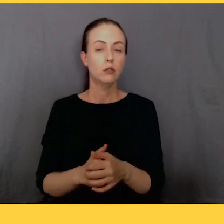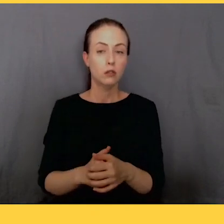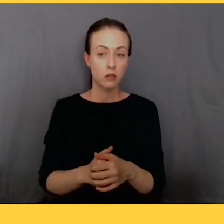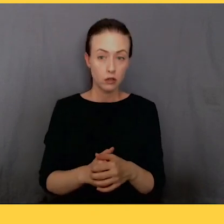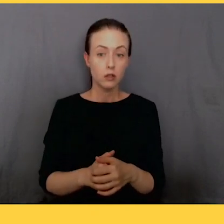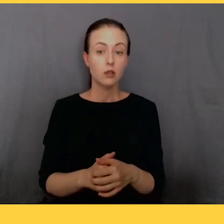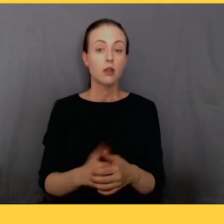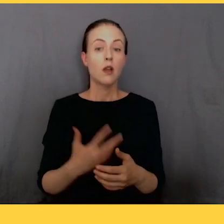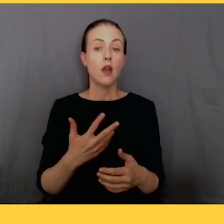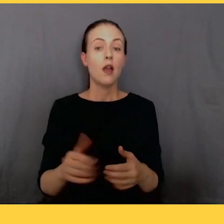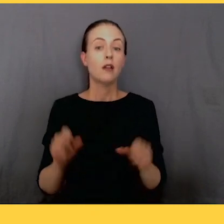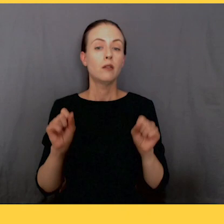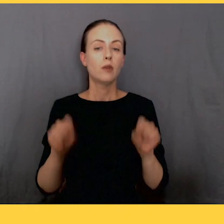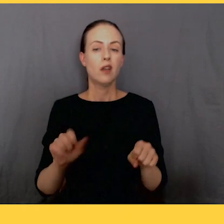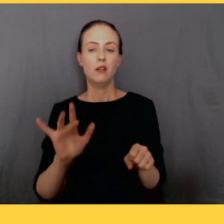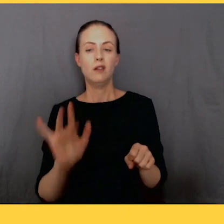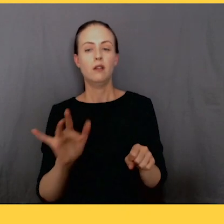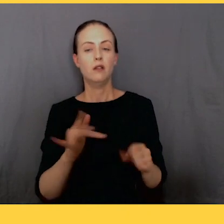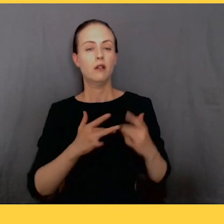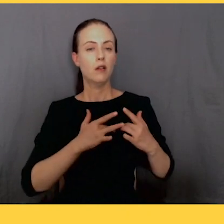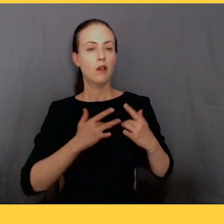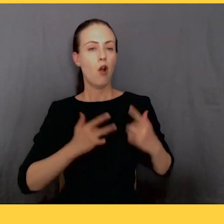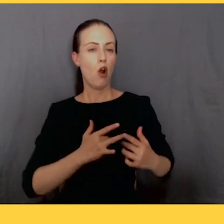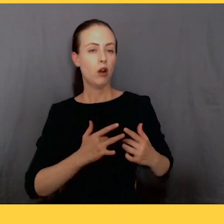each of the questions, and that allows you to